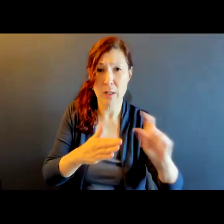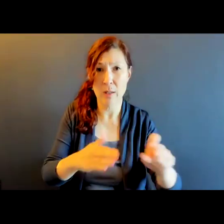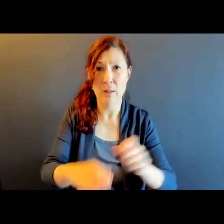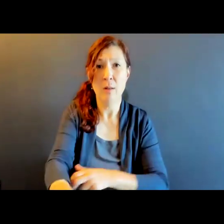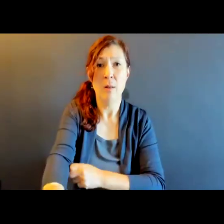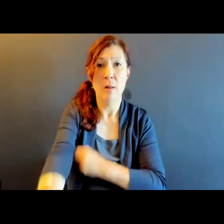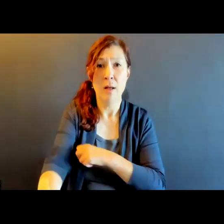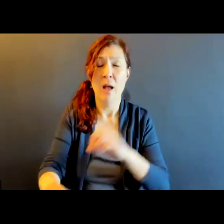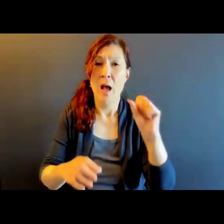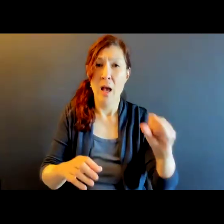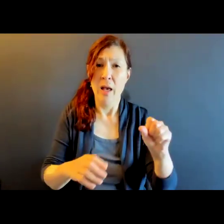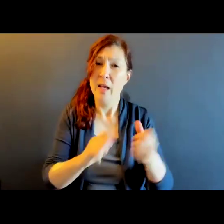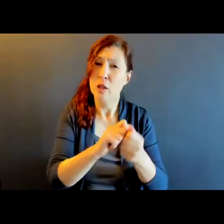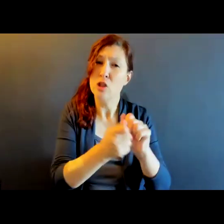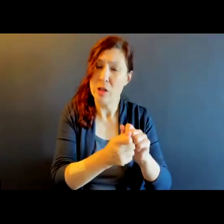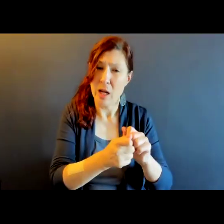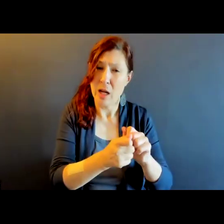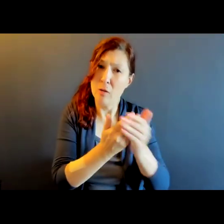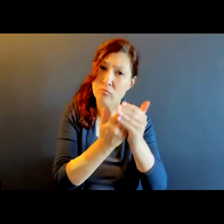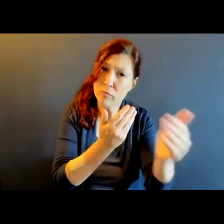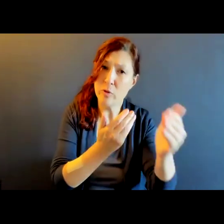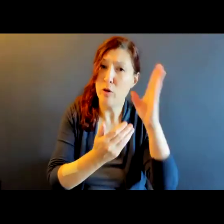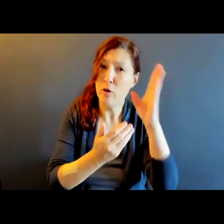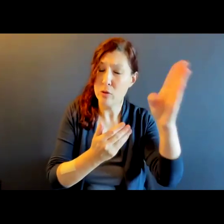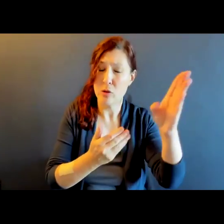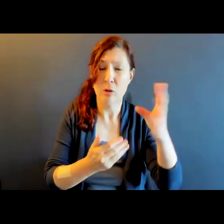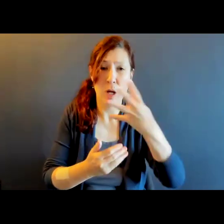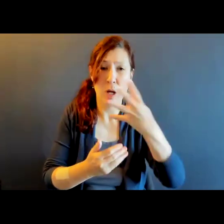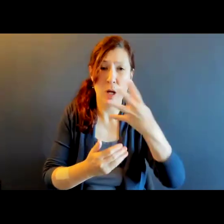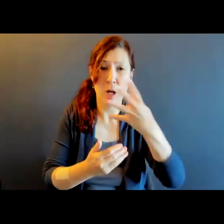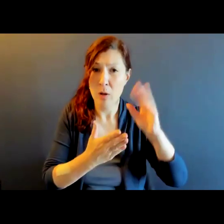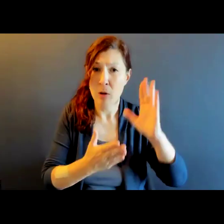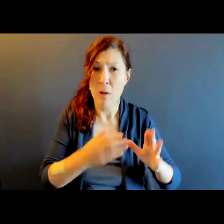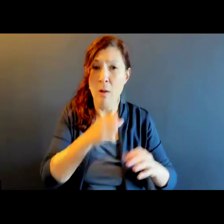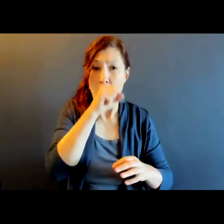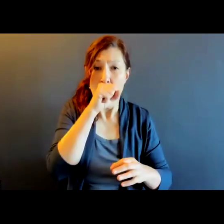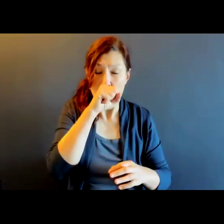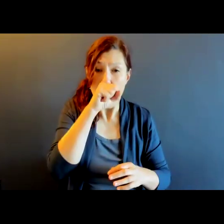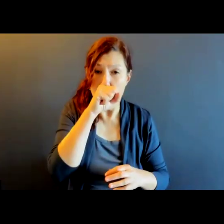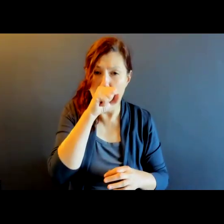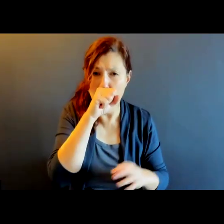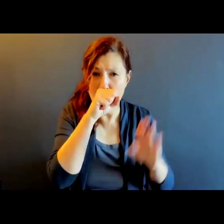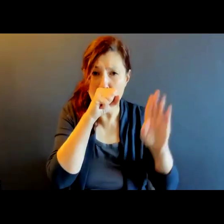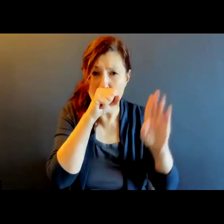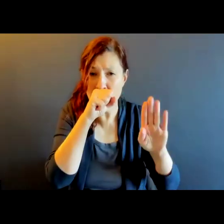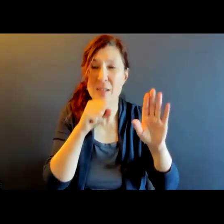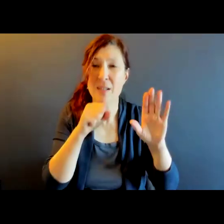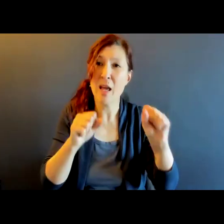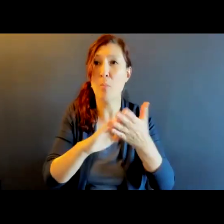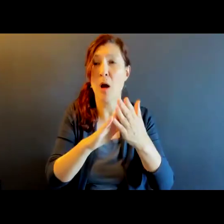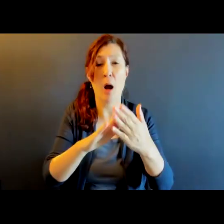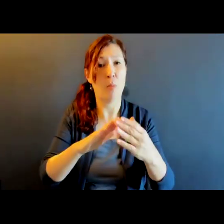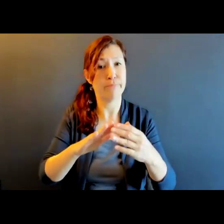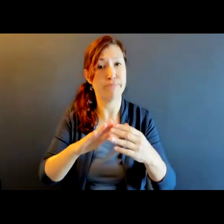adult immigrant learners and make Boston a national model for educational equity. We